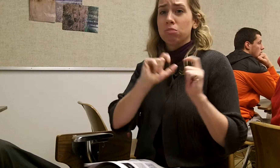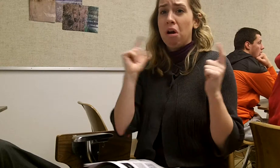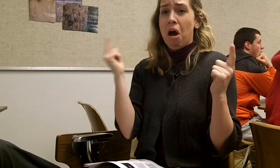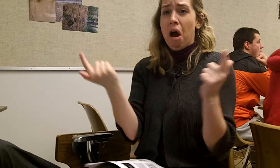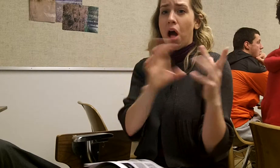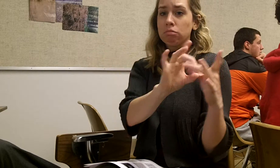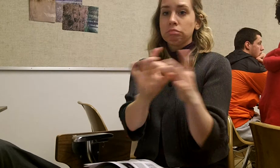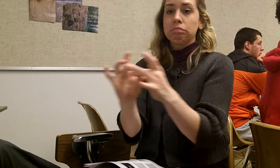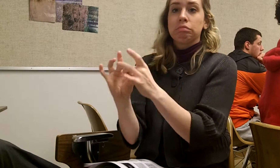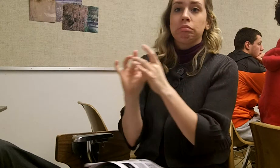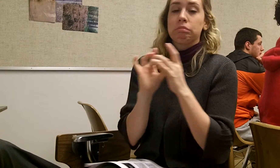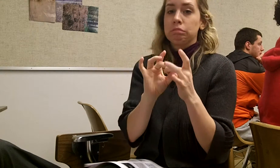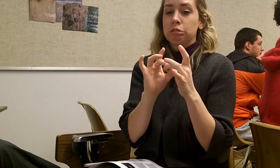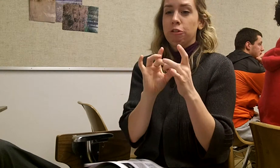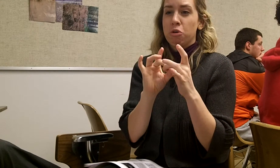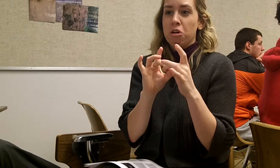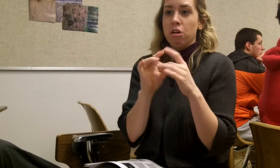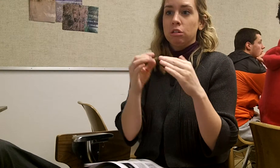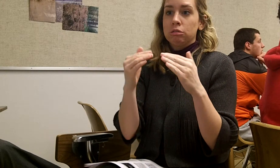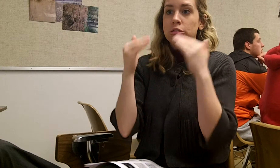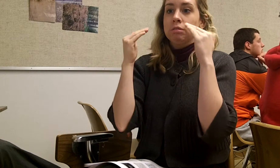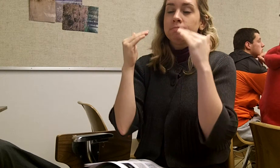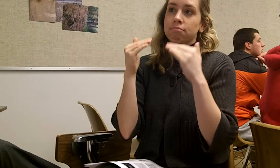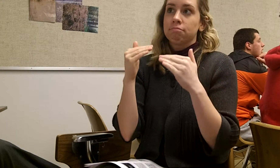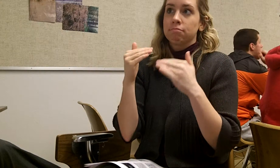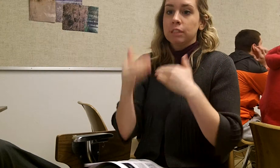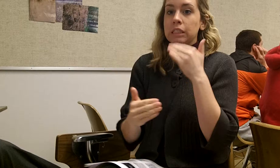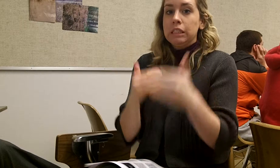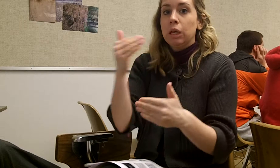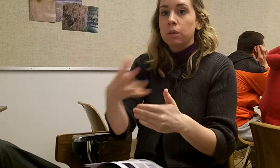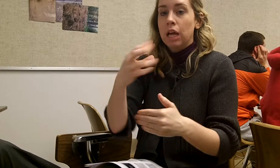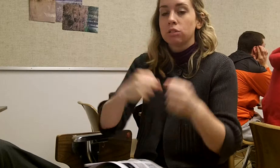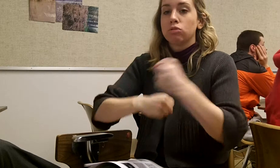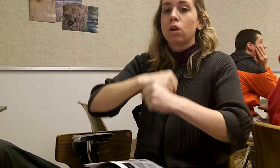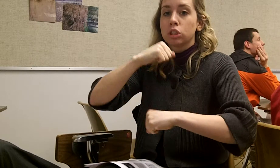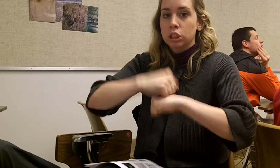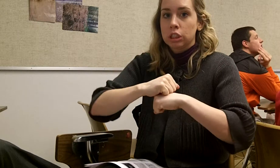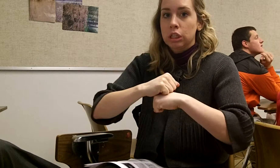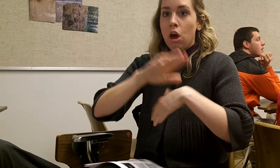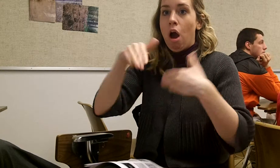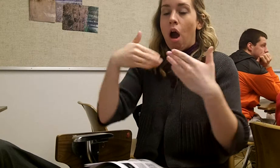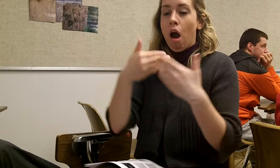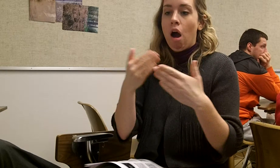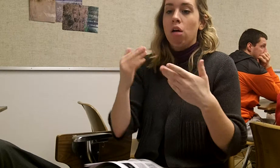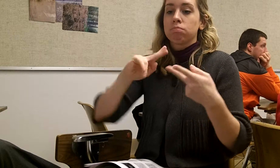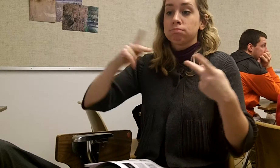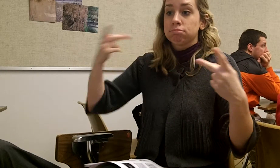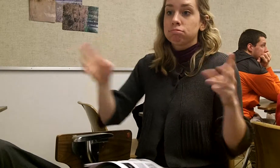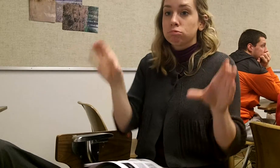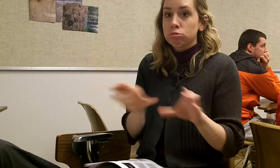related sequence-wise, amino acid sequence-wise, and structurally. These proteins all do similar things. There are 4